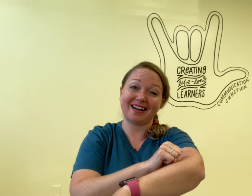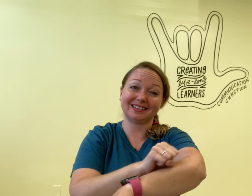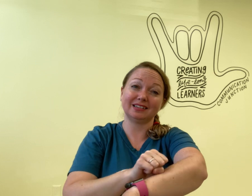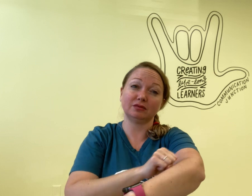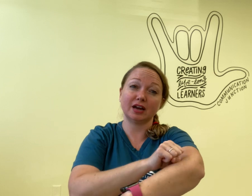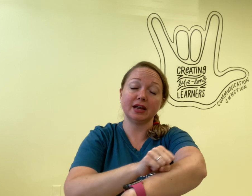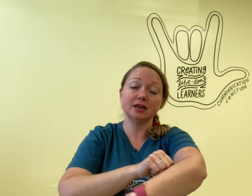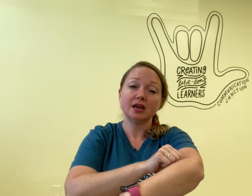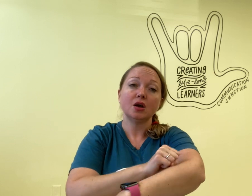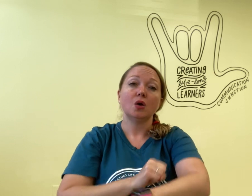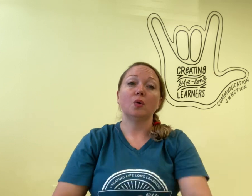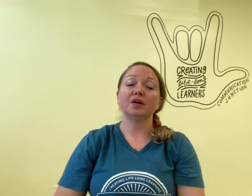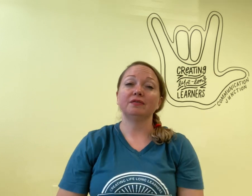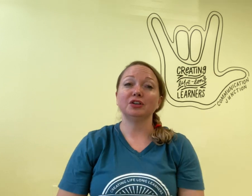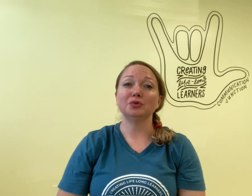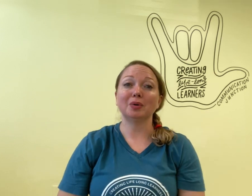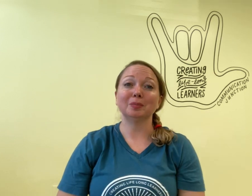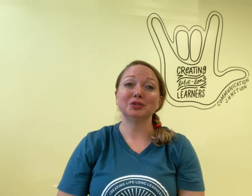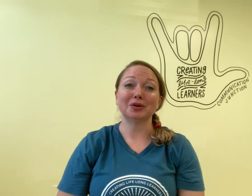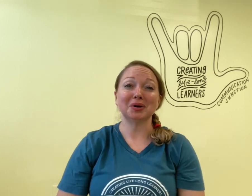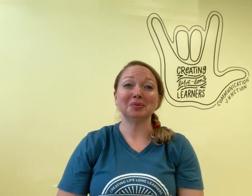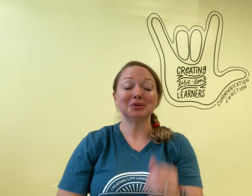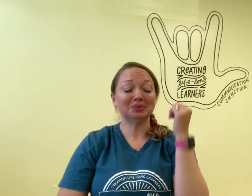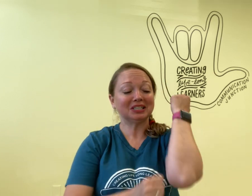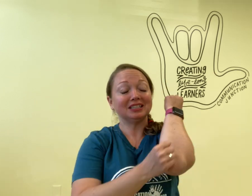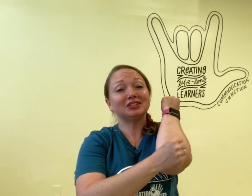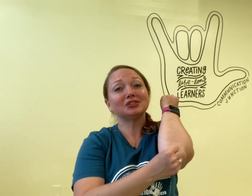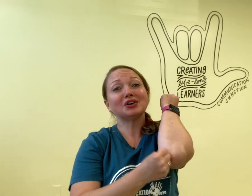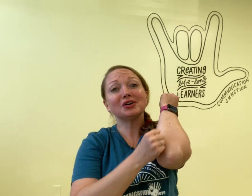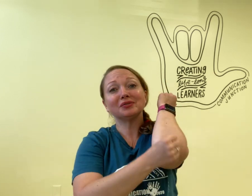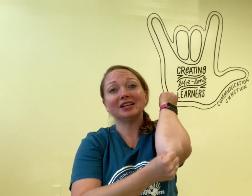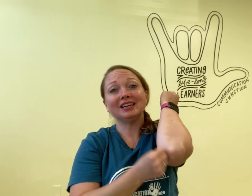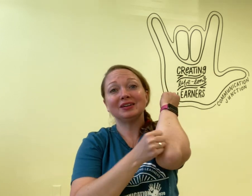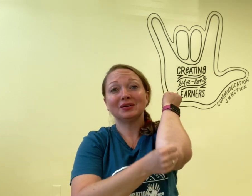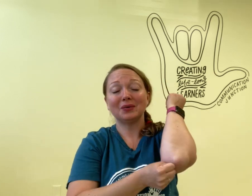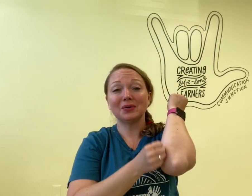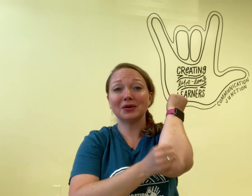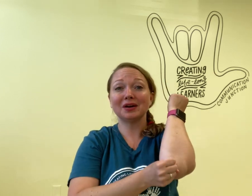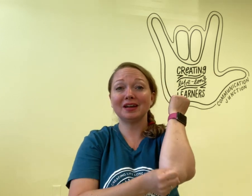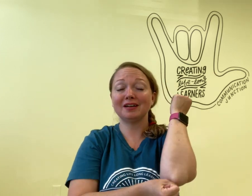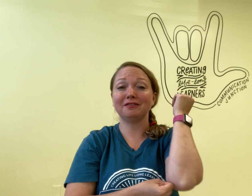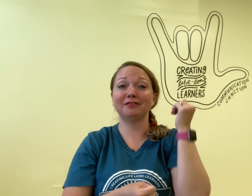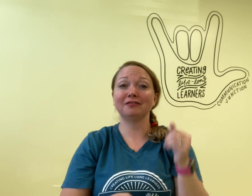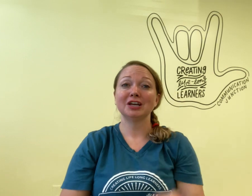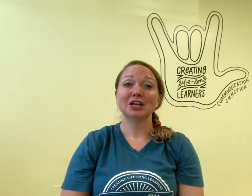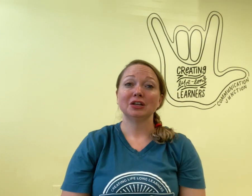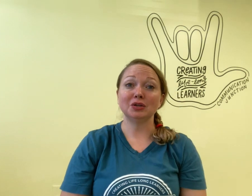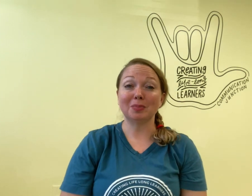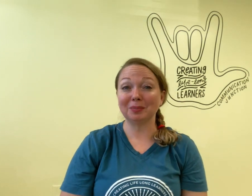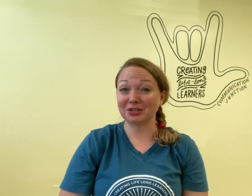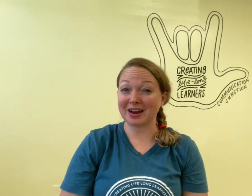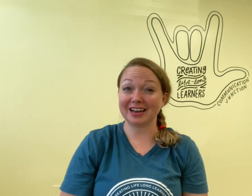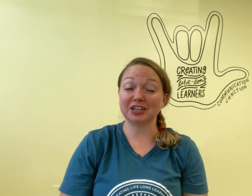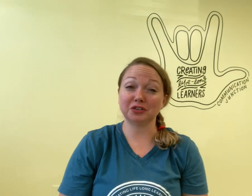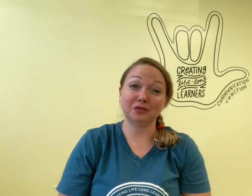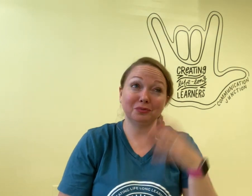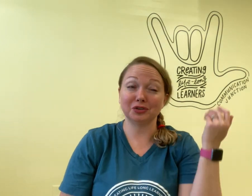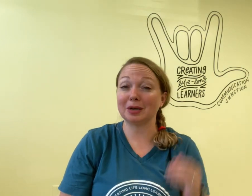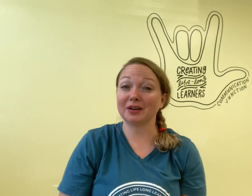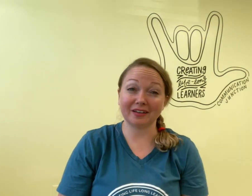accident, right? Or if you bumped your elbow, you would say sorry. Or if you bumped your head because you were jumping on the couch